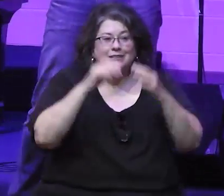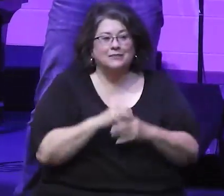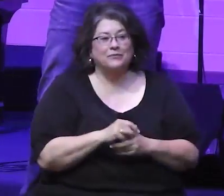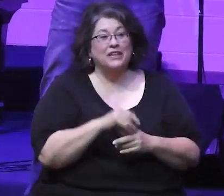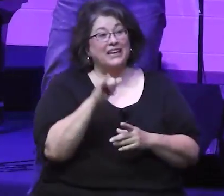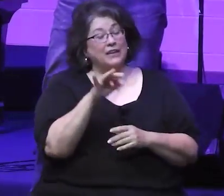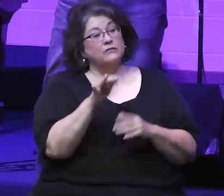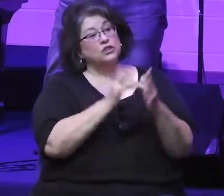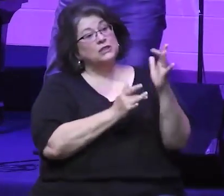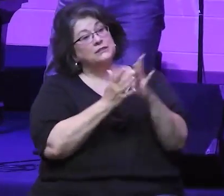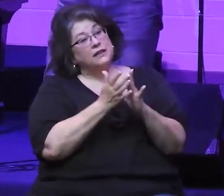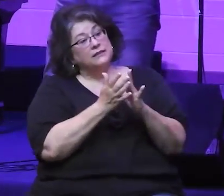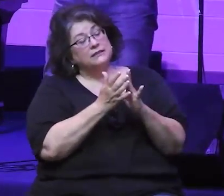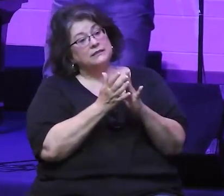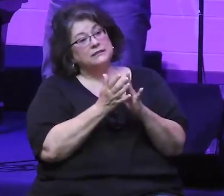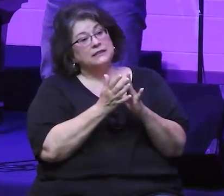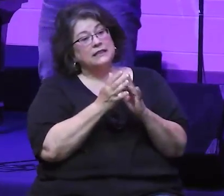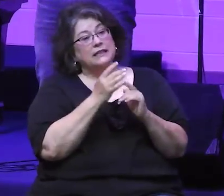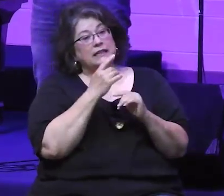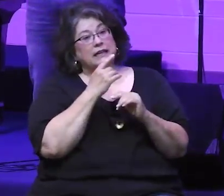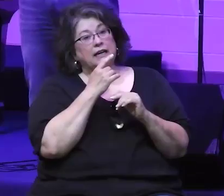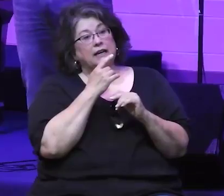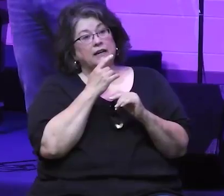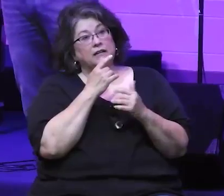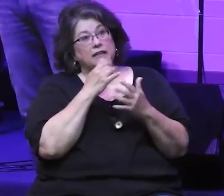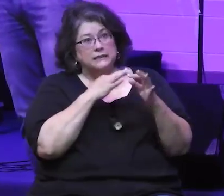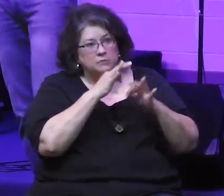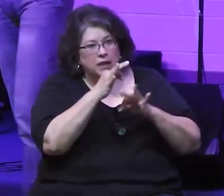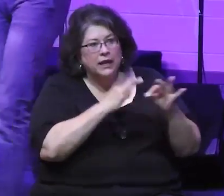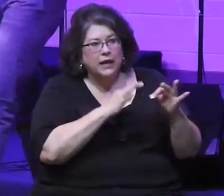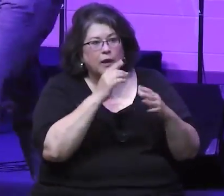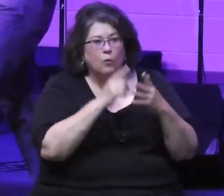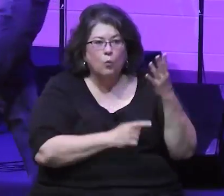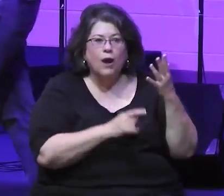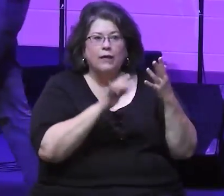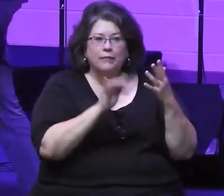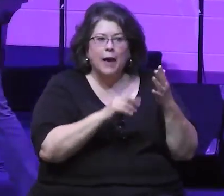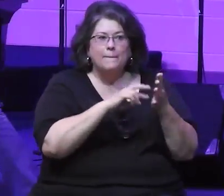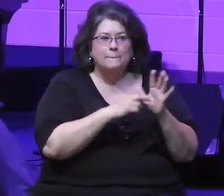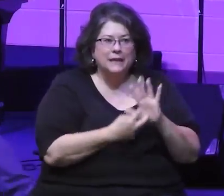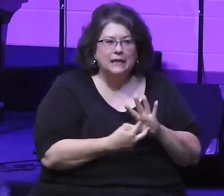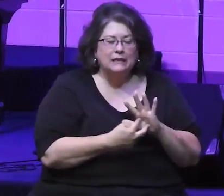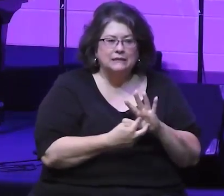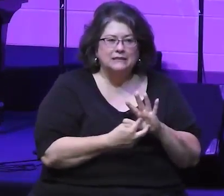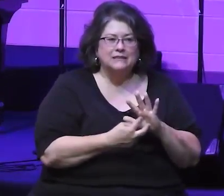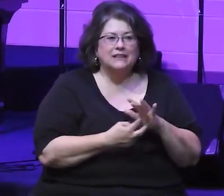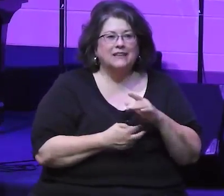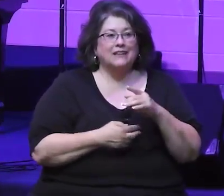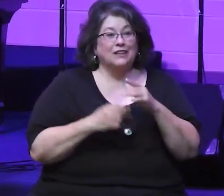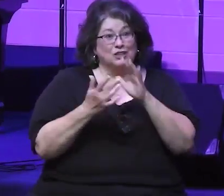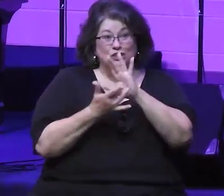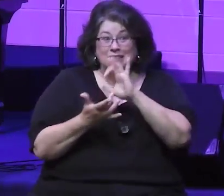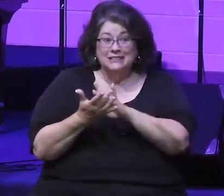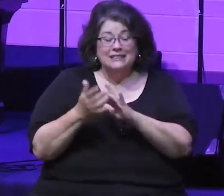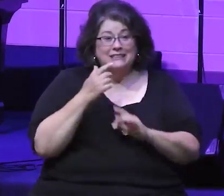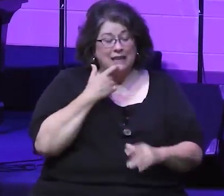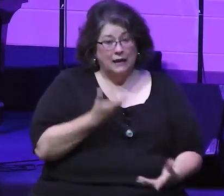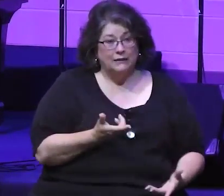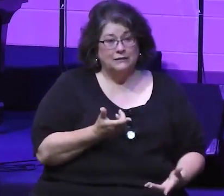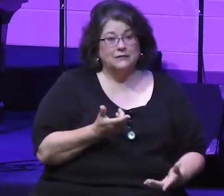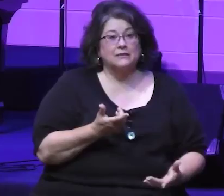like to bring thy kingdom come, thy will be done on earth as it is in heaven? Teacher, what's the greatest command? Is the actual question that was posed